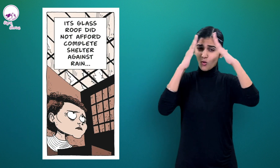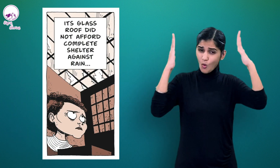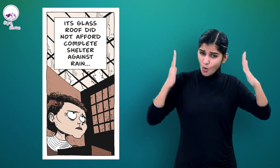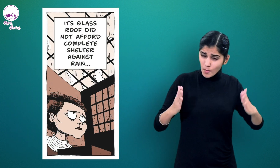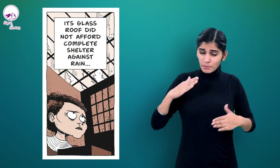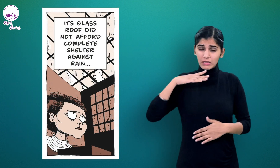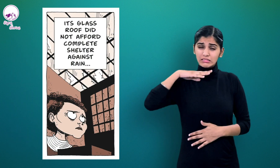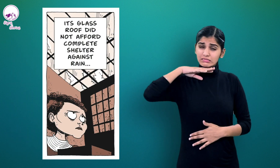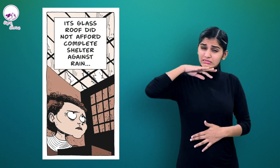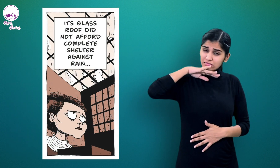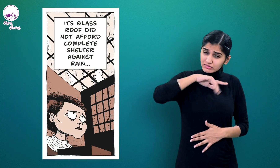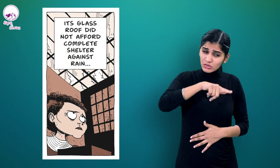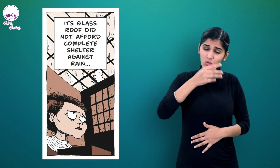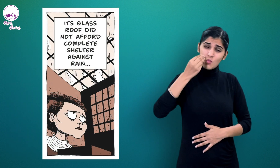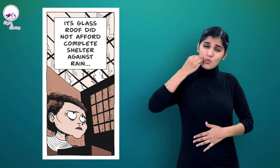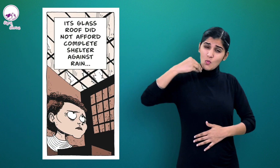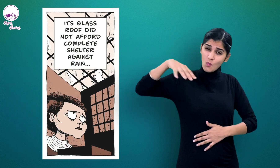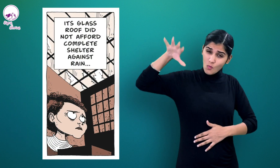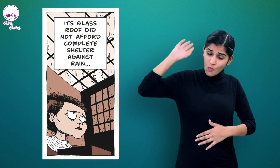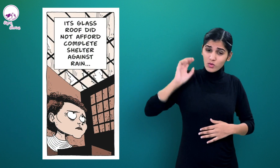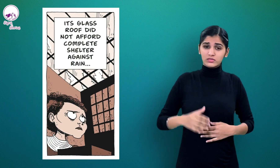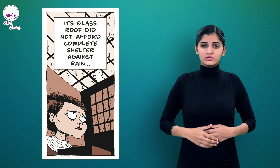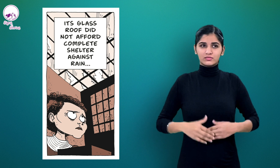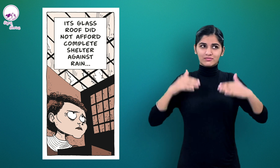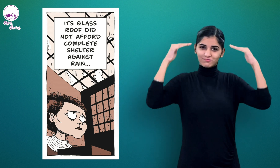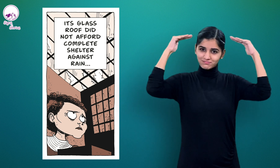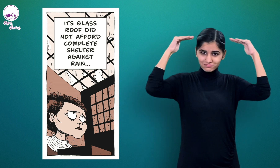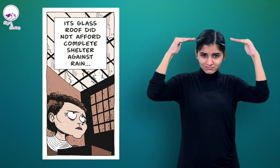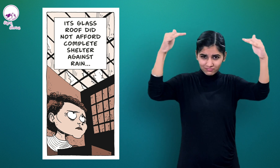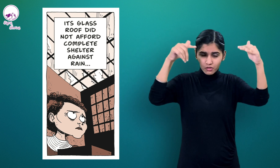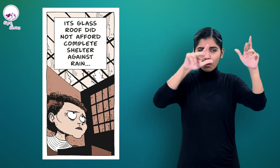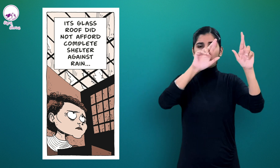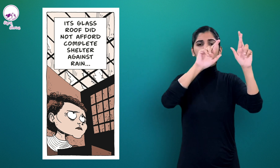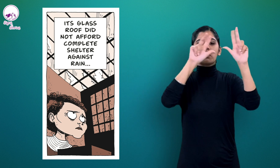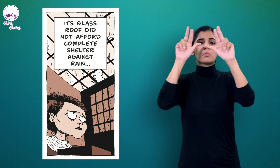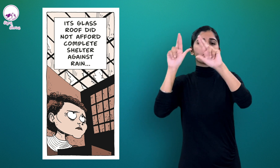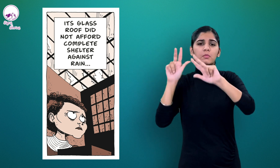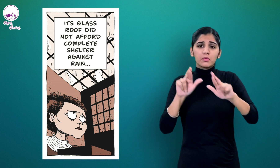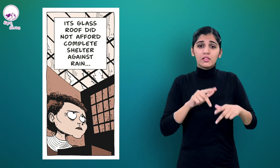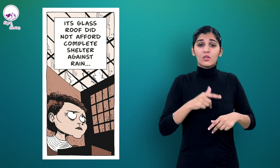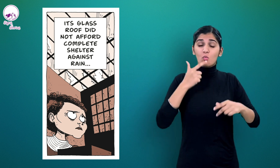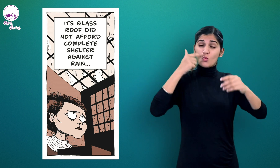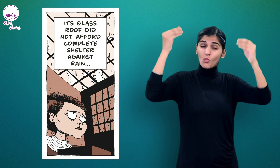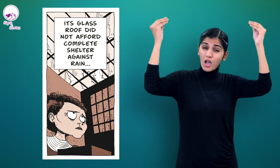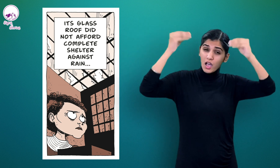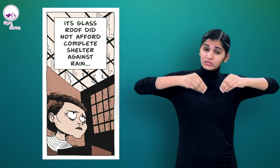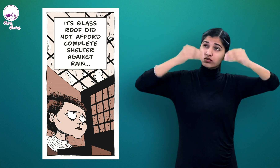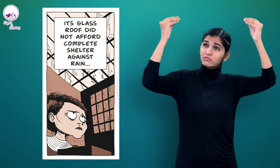Its glass roof did not offer complete shelter against the rain.